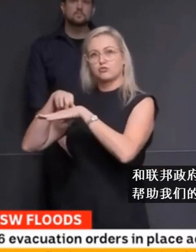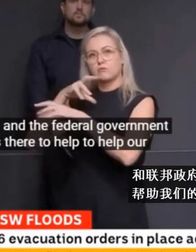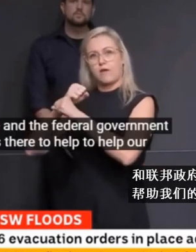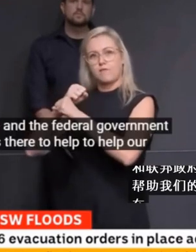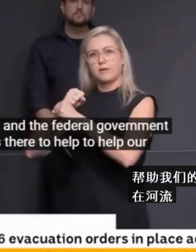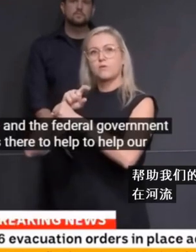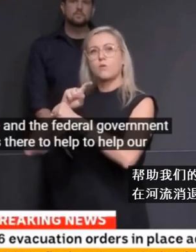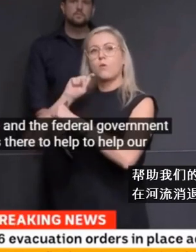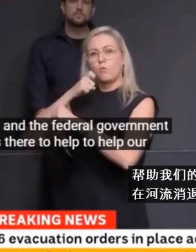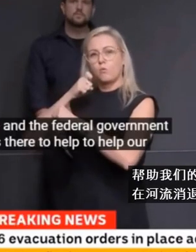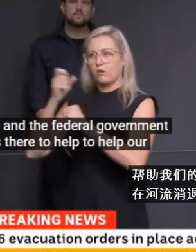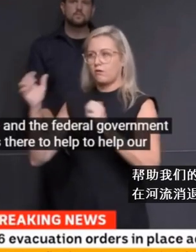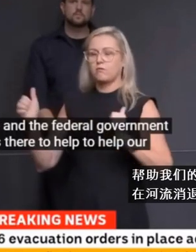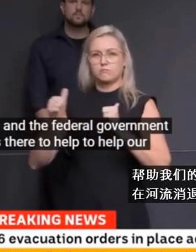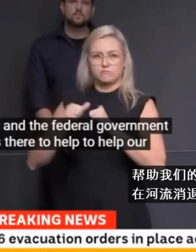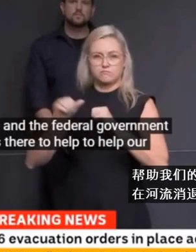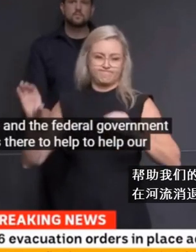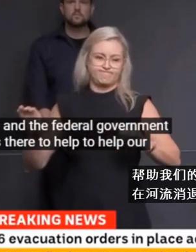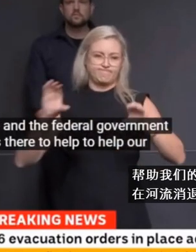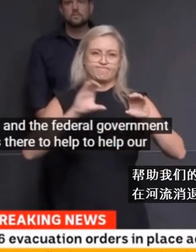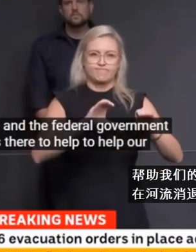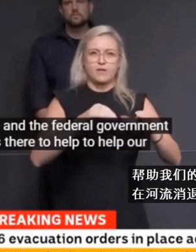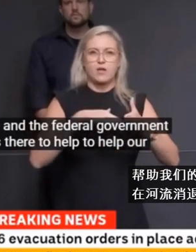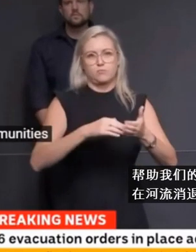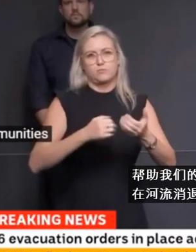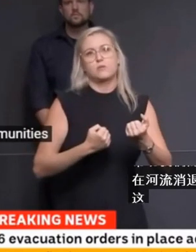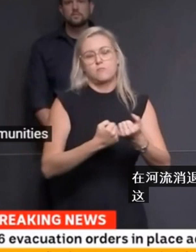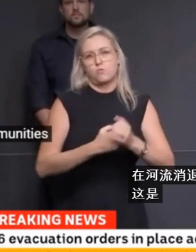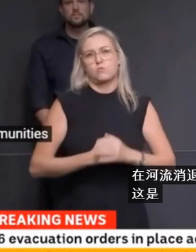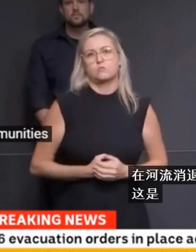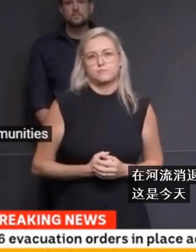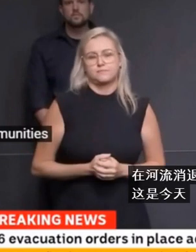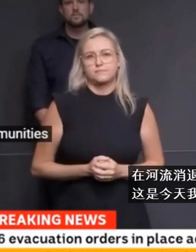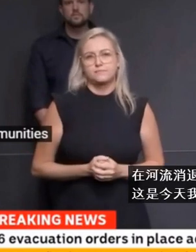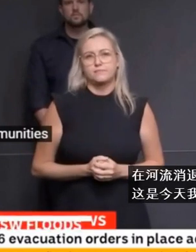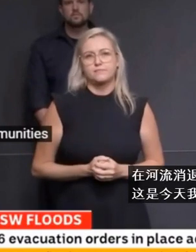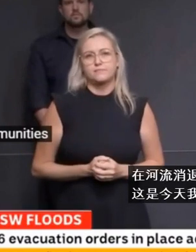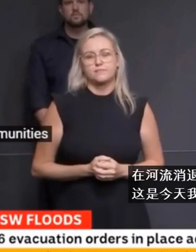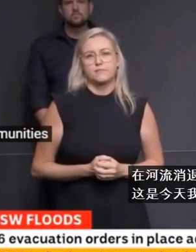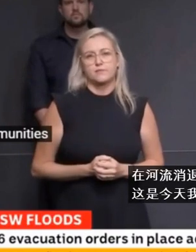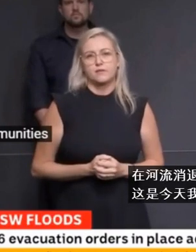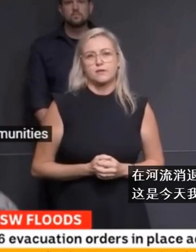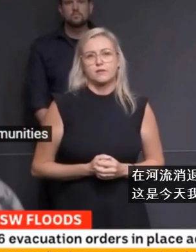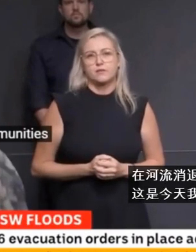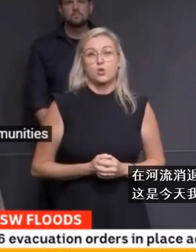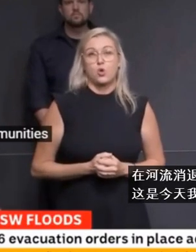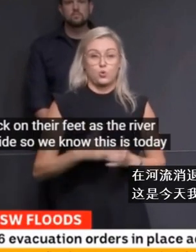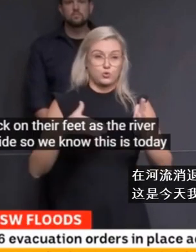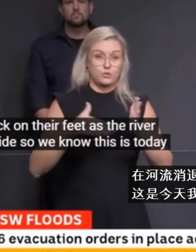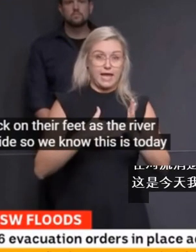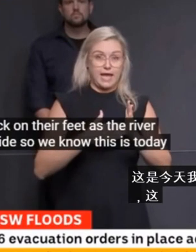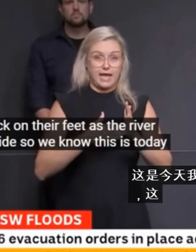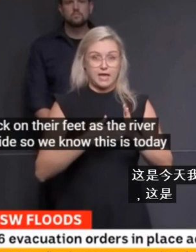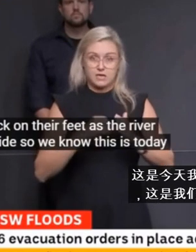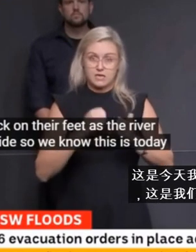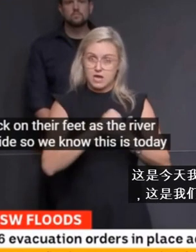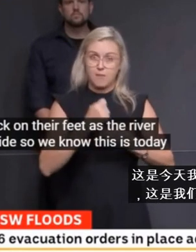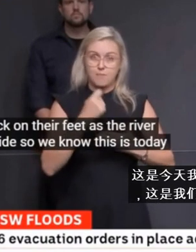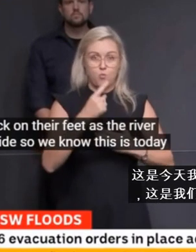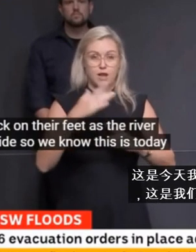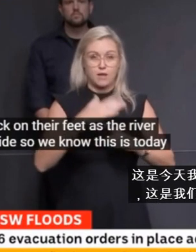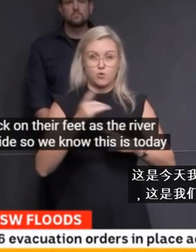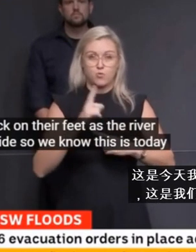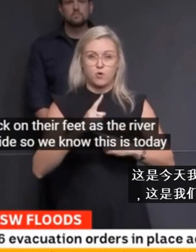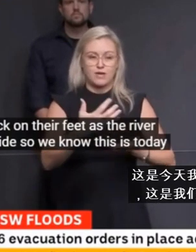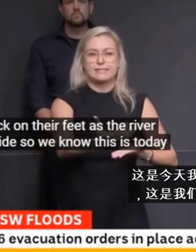get back on their feet as the rivers subside. So we know this is, today we are focused on rescue. That is our number